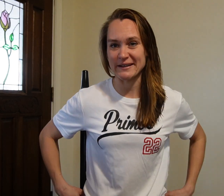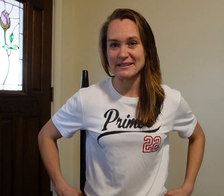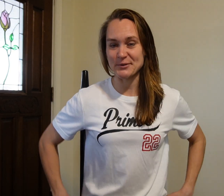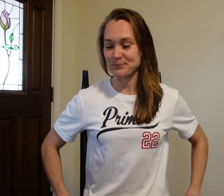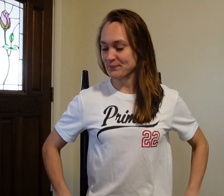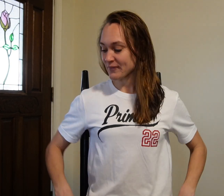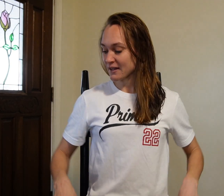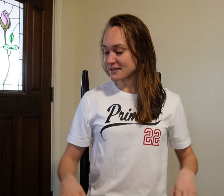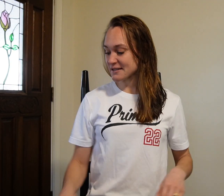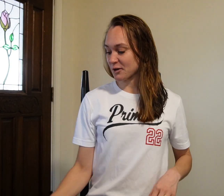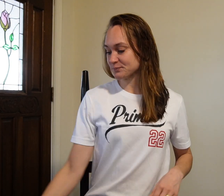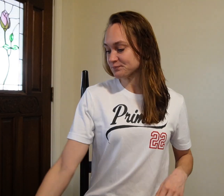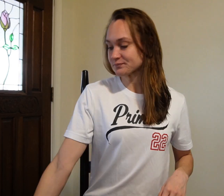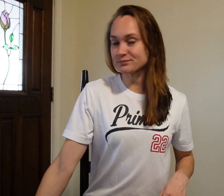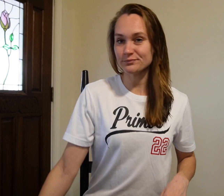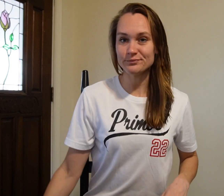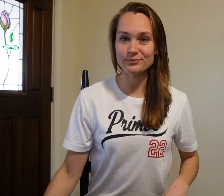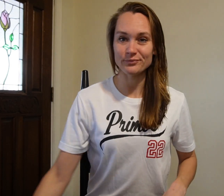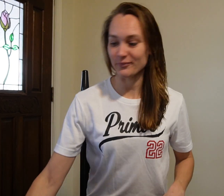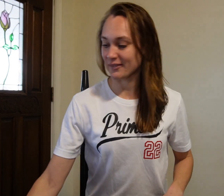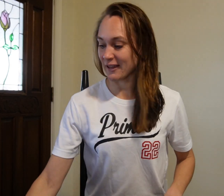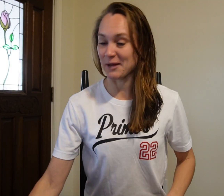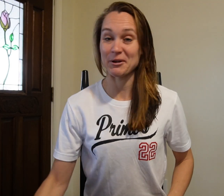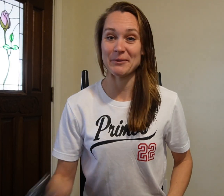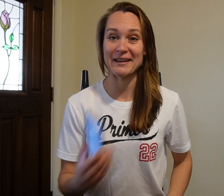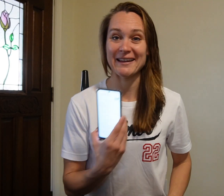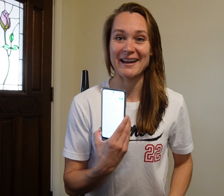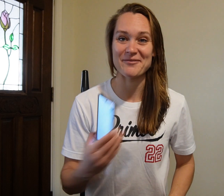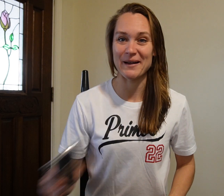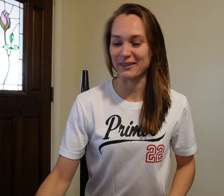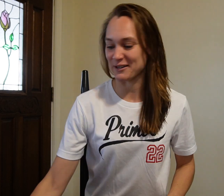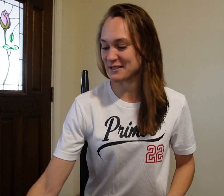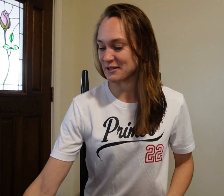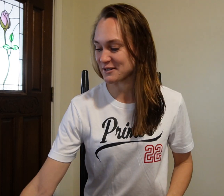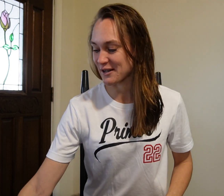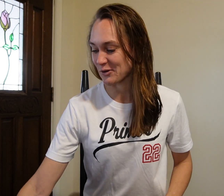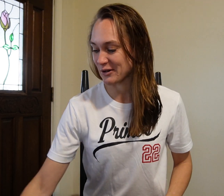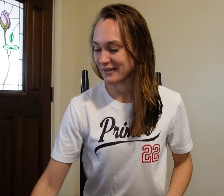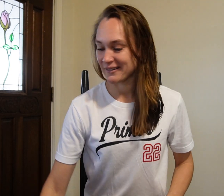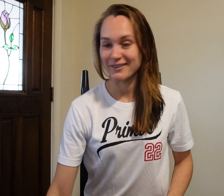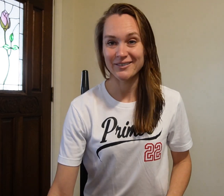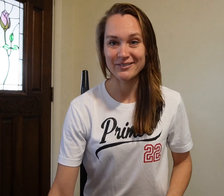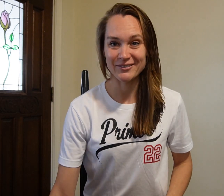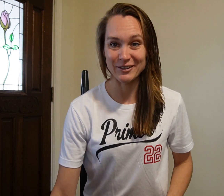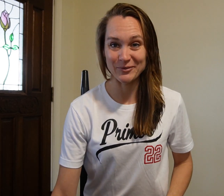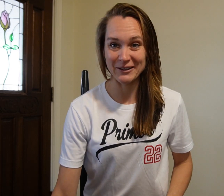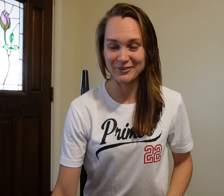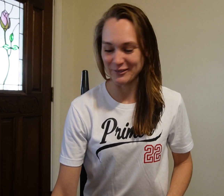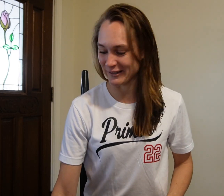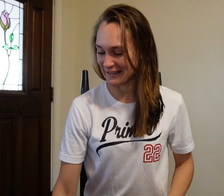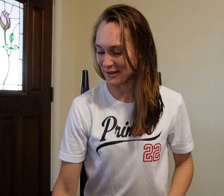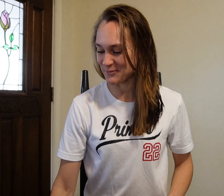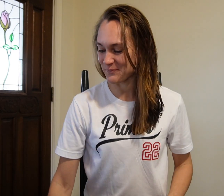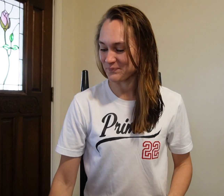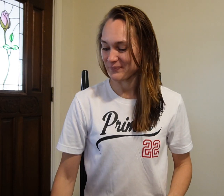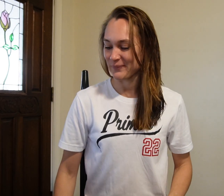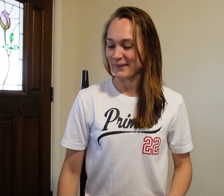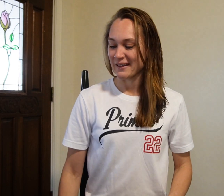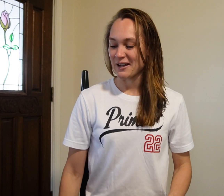to. So I'm going to have my lyrics here, so forgive me for looking down.